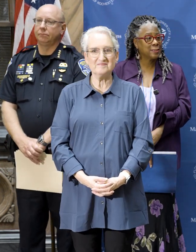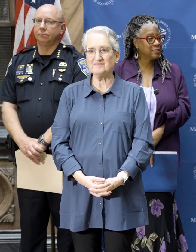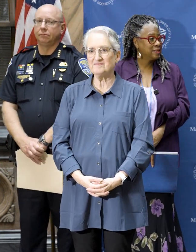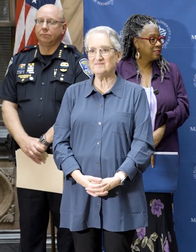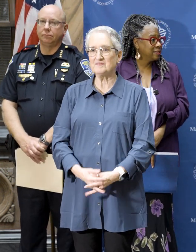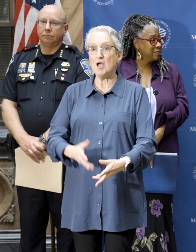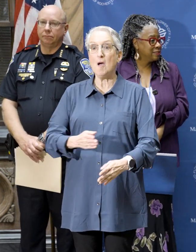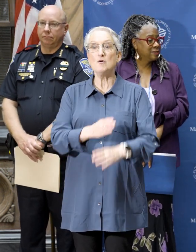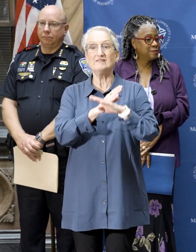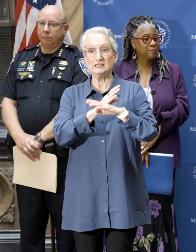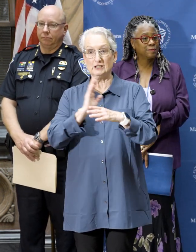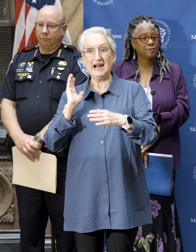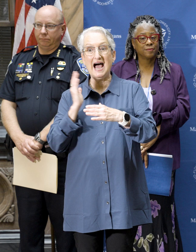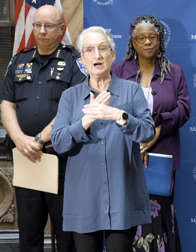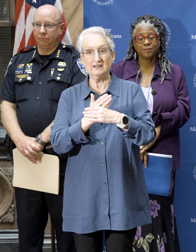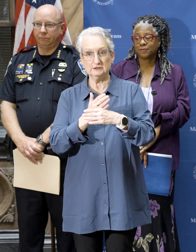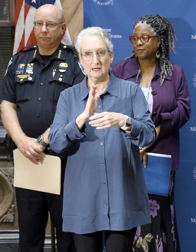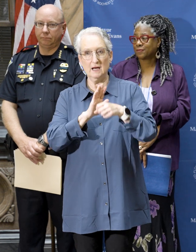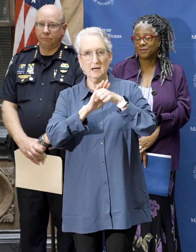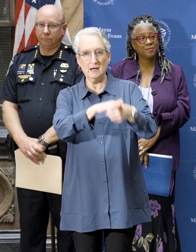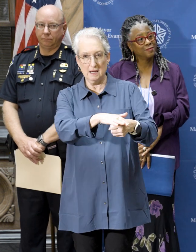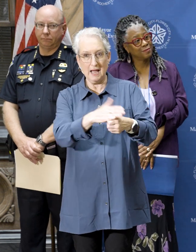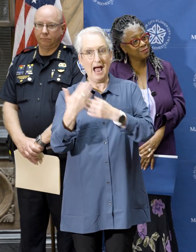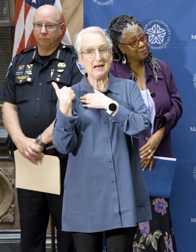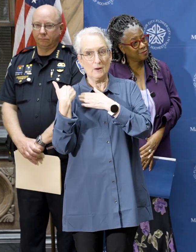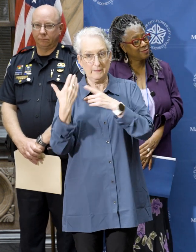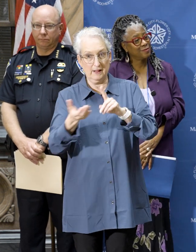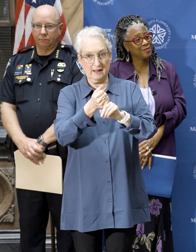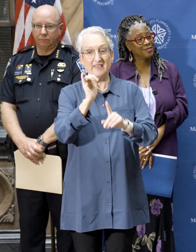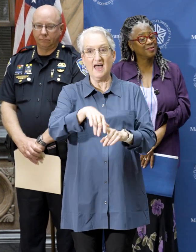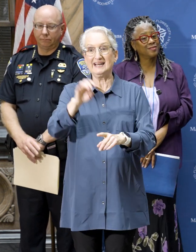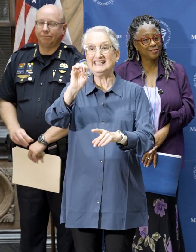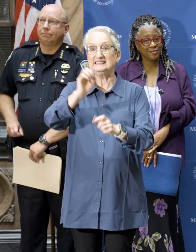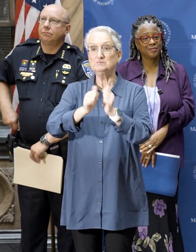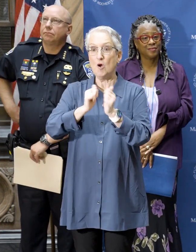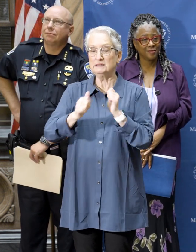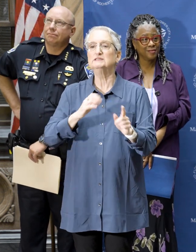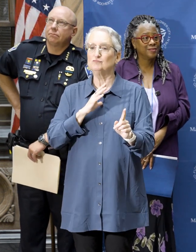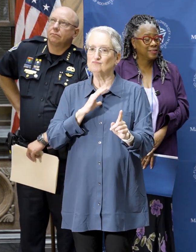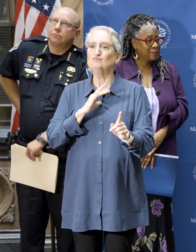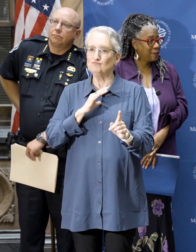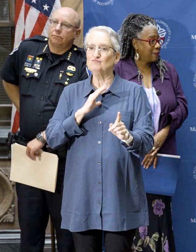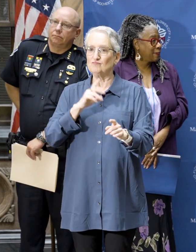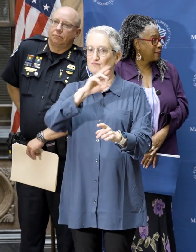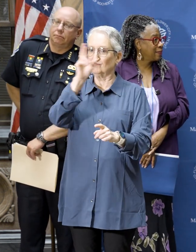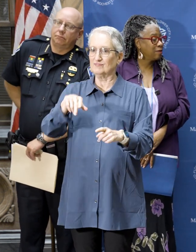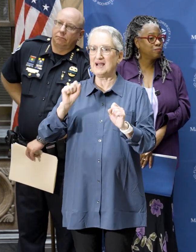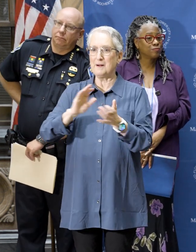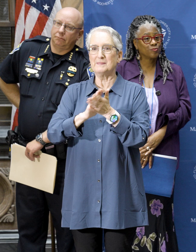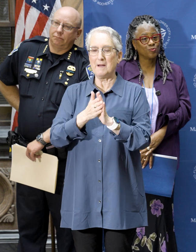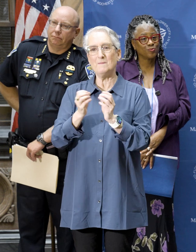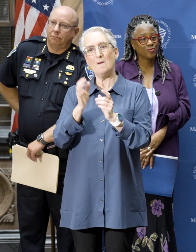suppression, accountability. And you know, this esports thing we are very, very excited about. We think Rochester could be on the map for esports.